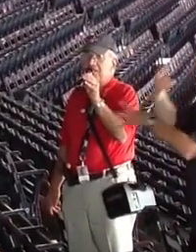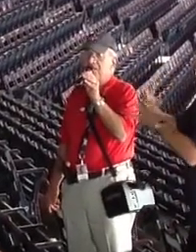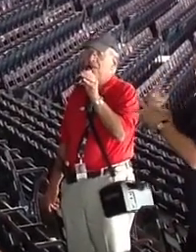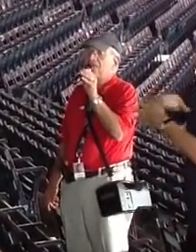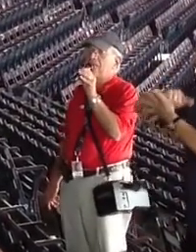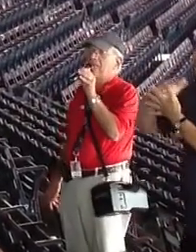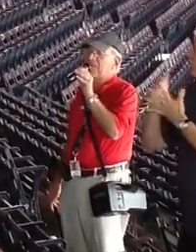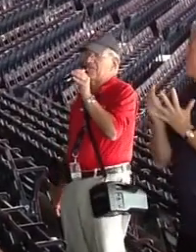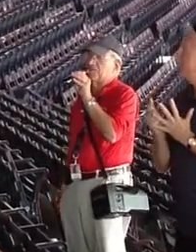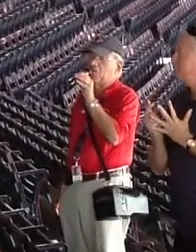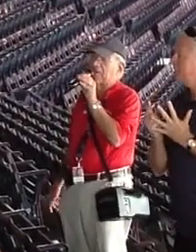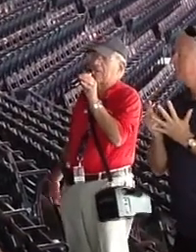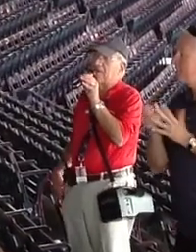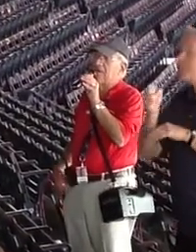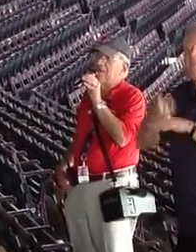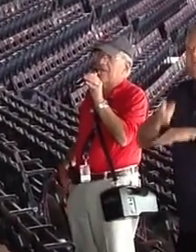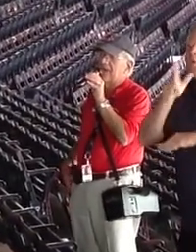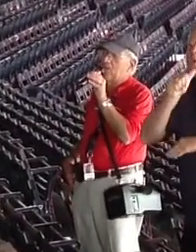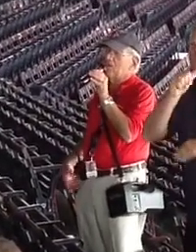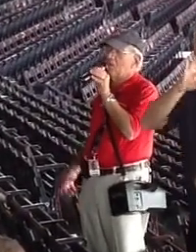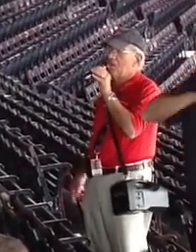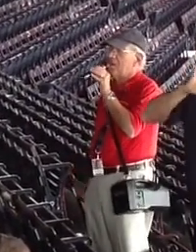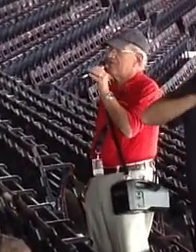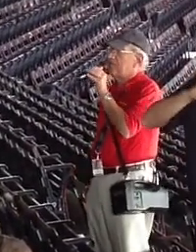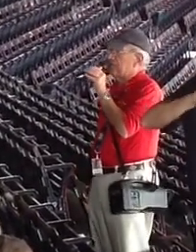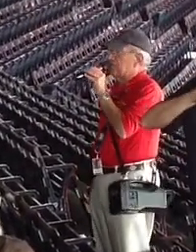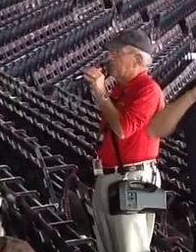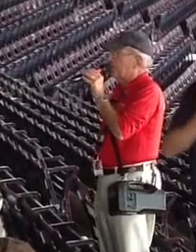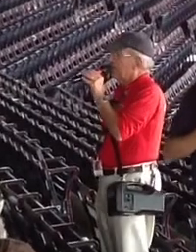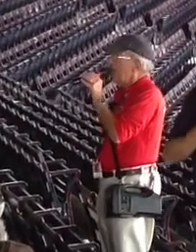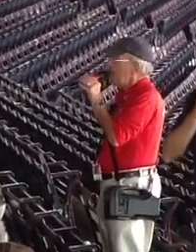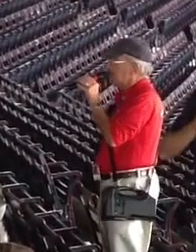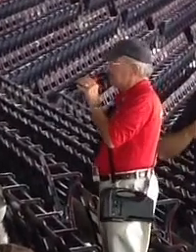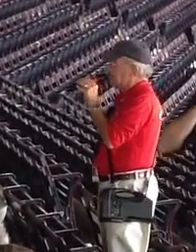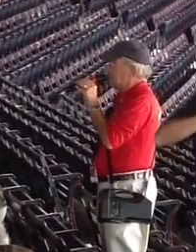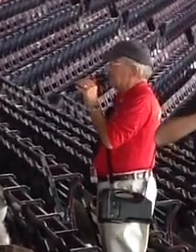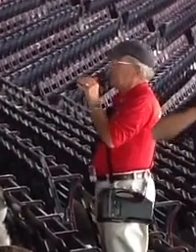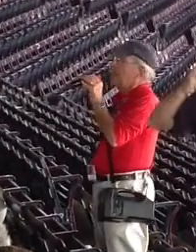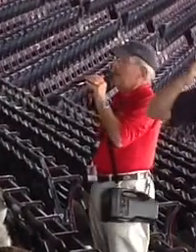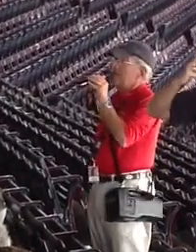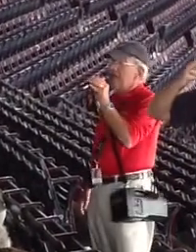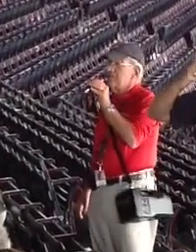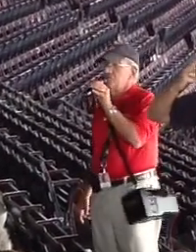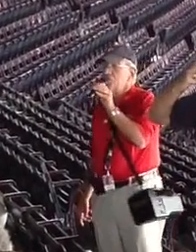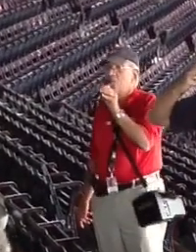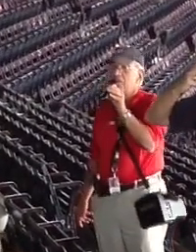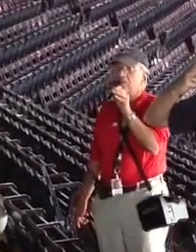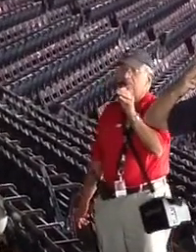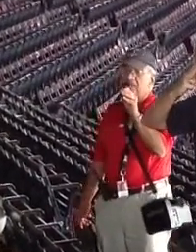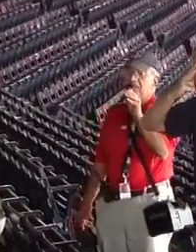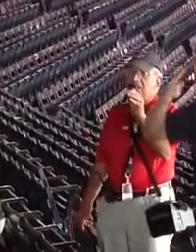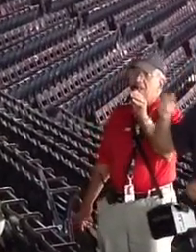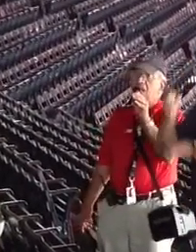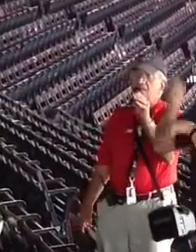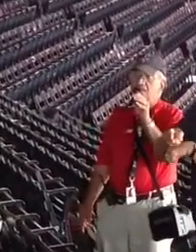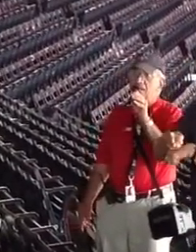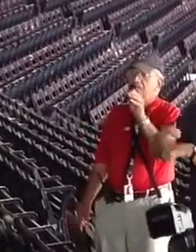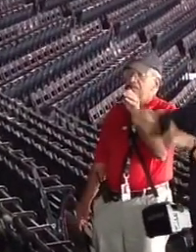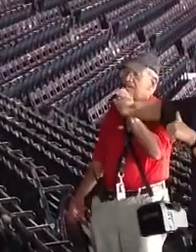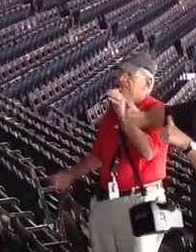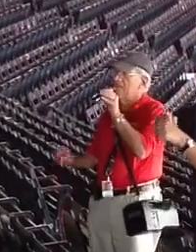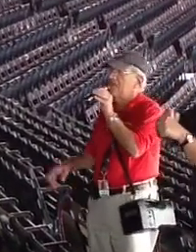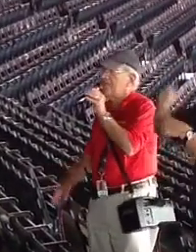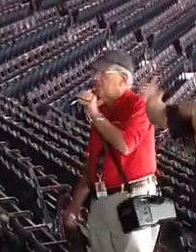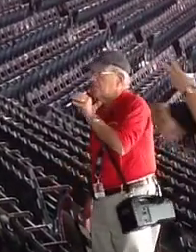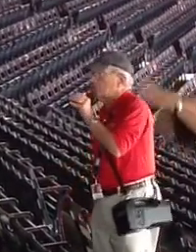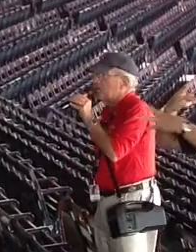a team from Pittsburgh. They were called the Pittsburgh Pirates. And that's who we beat